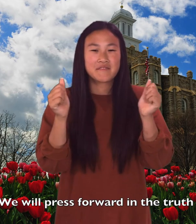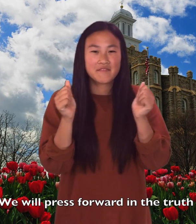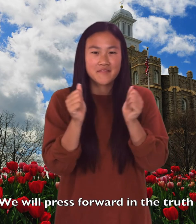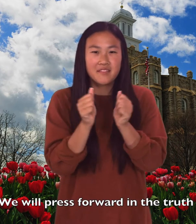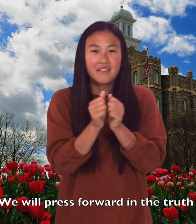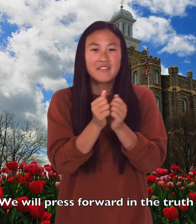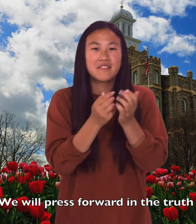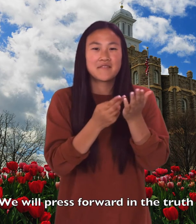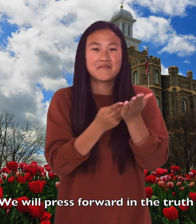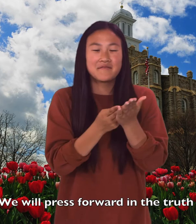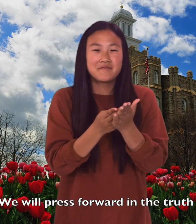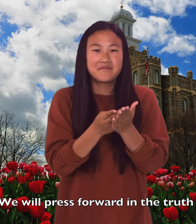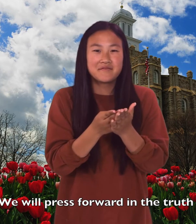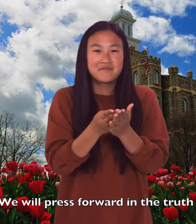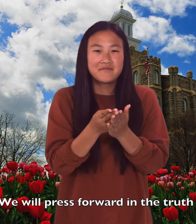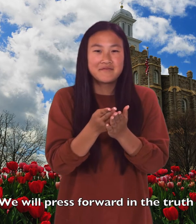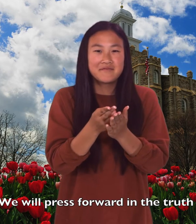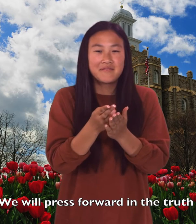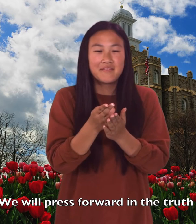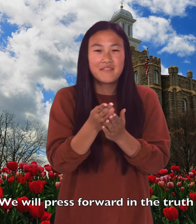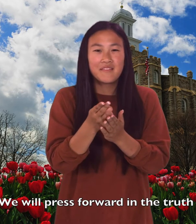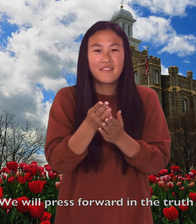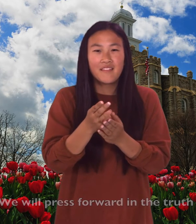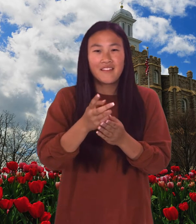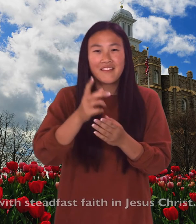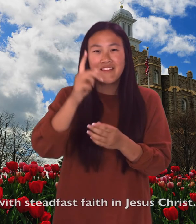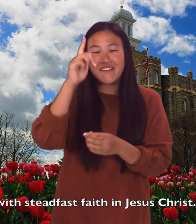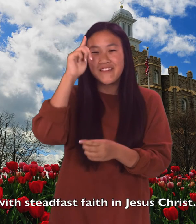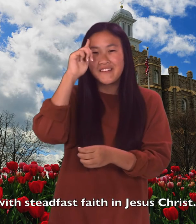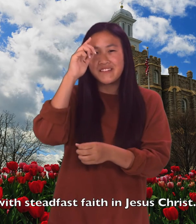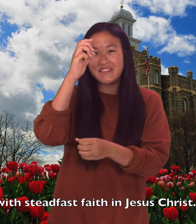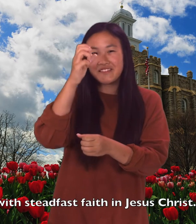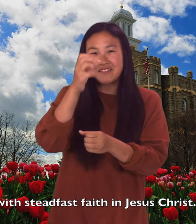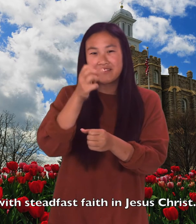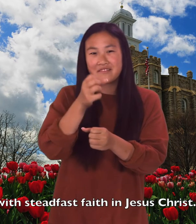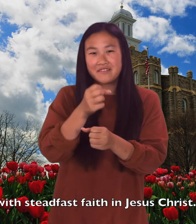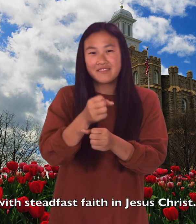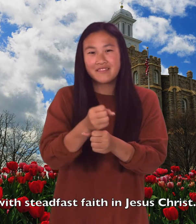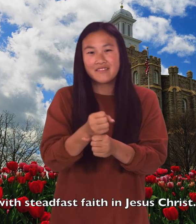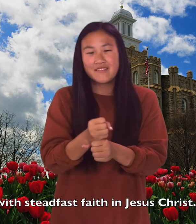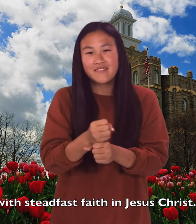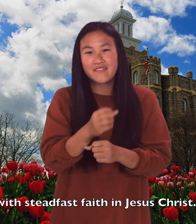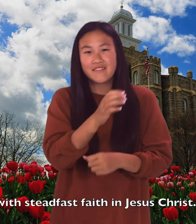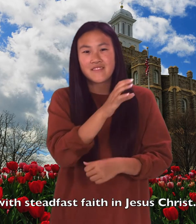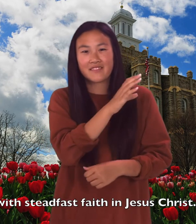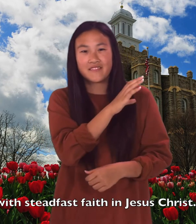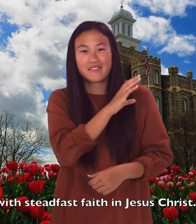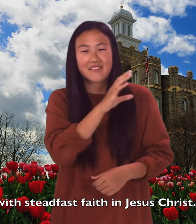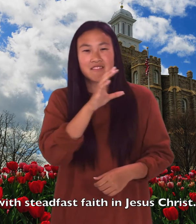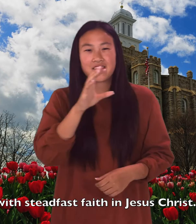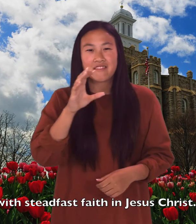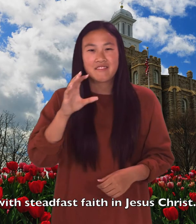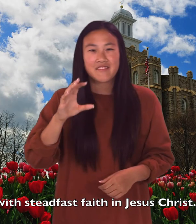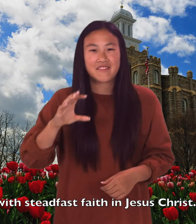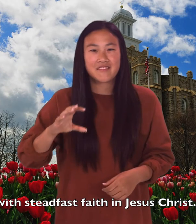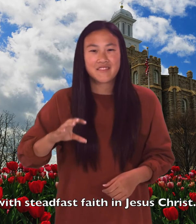in the truth With steadfast faith in Jesus